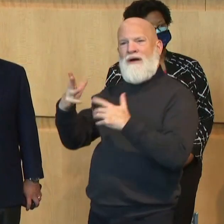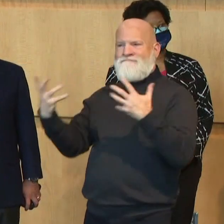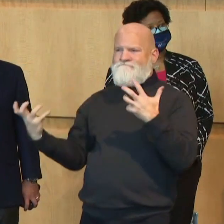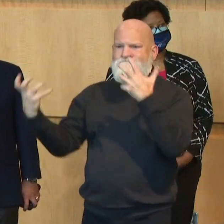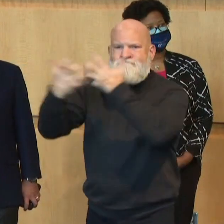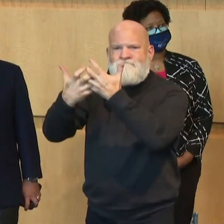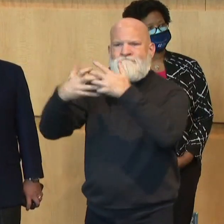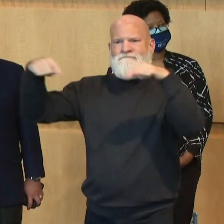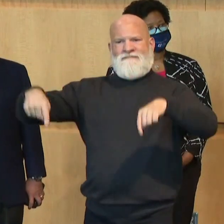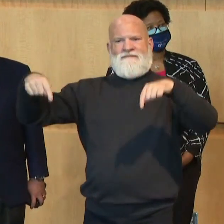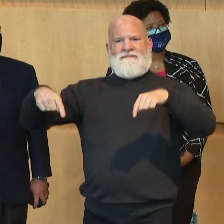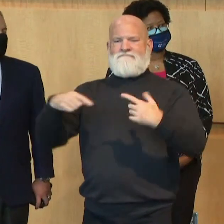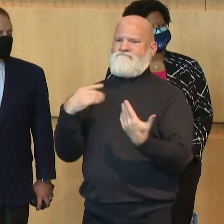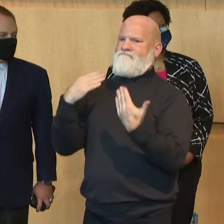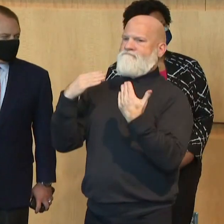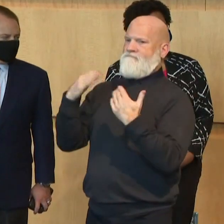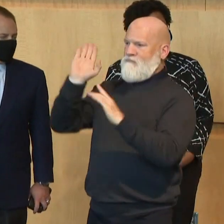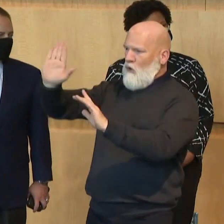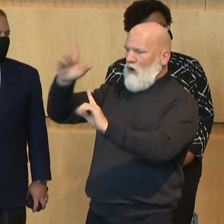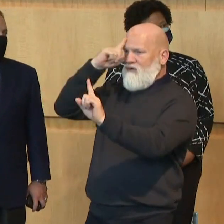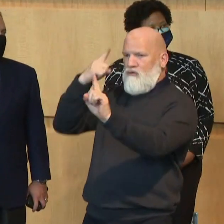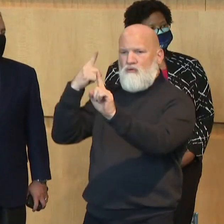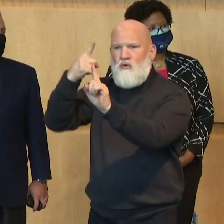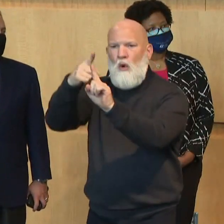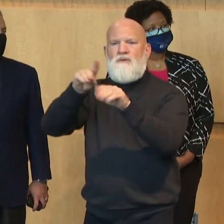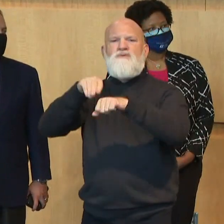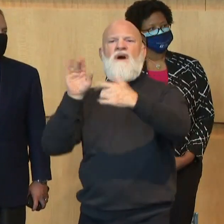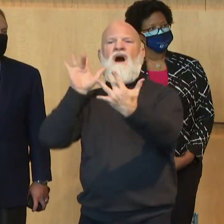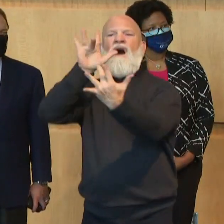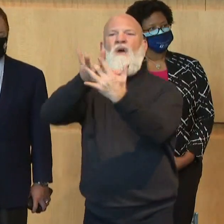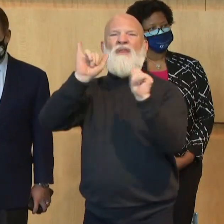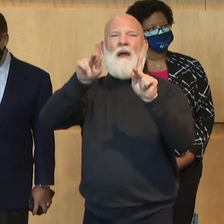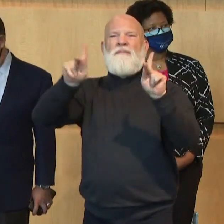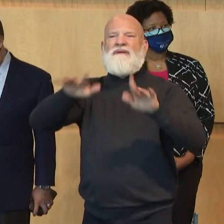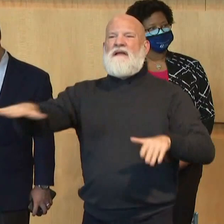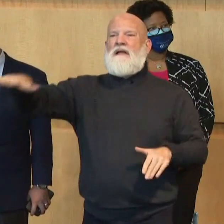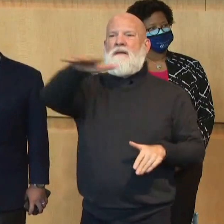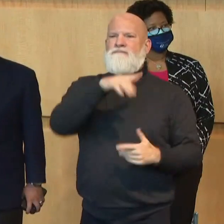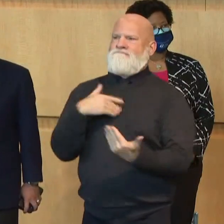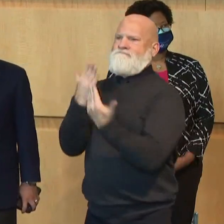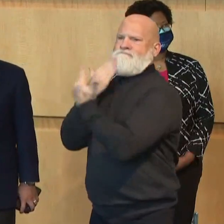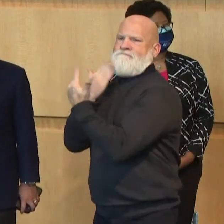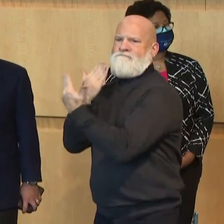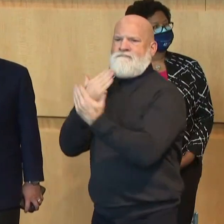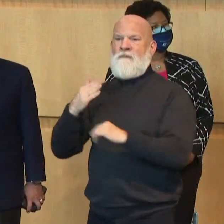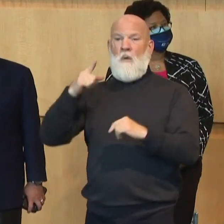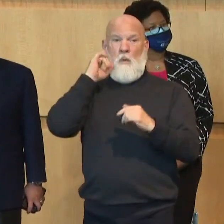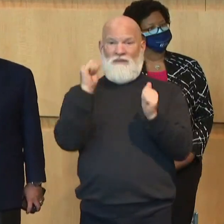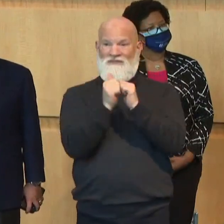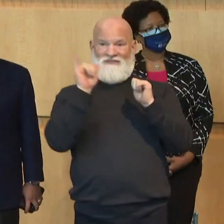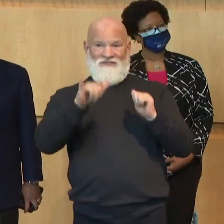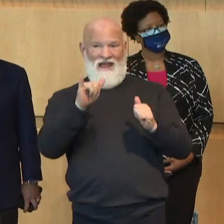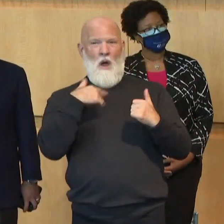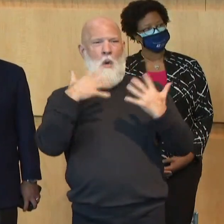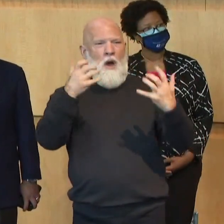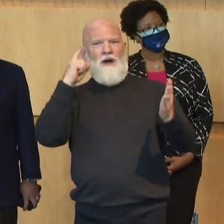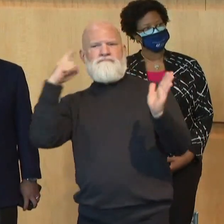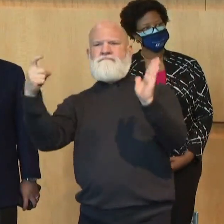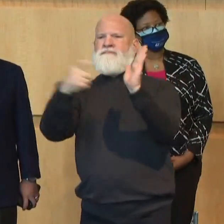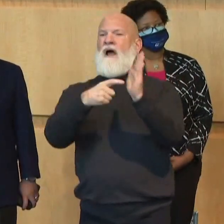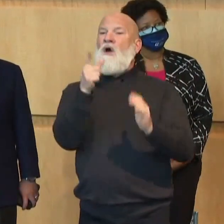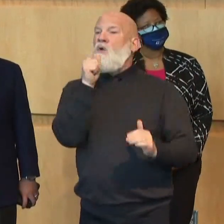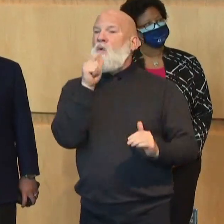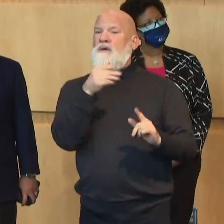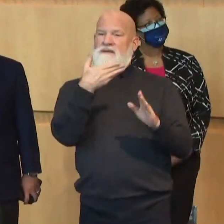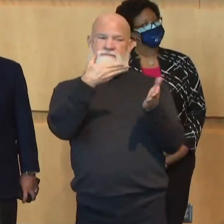saw the impact of that here today. So with that in mind, I'd also like to recognize Dr.